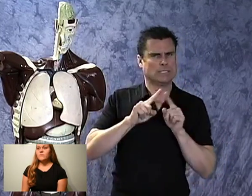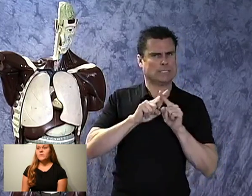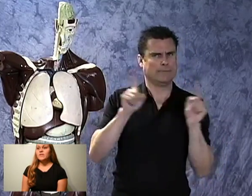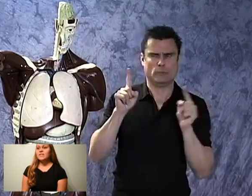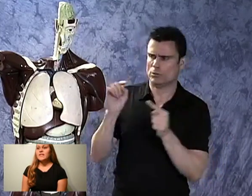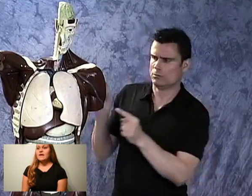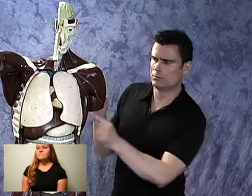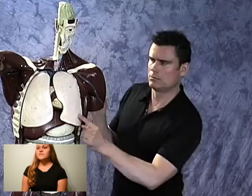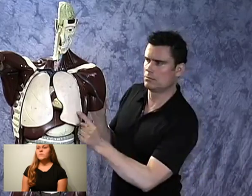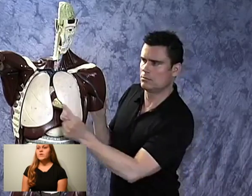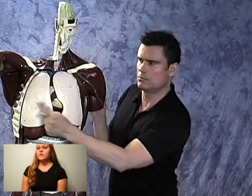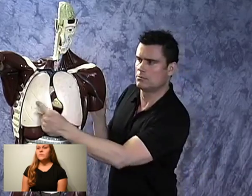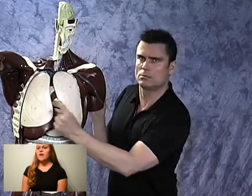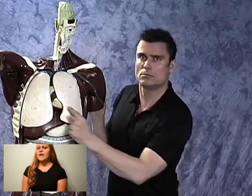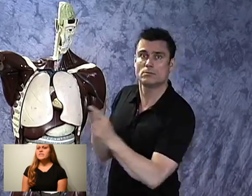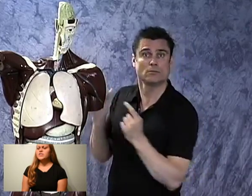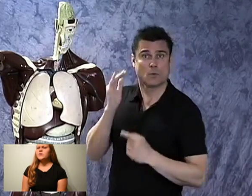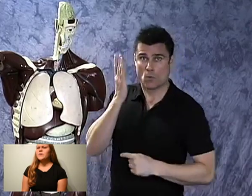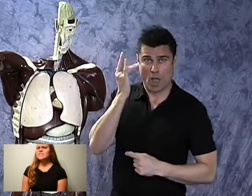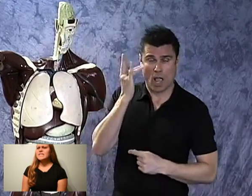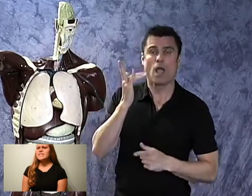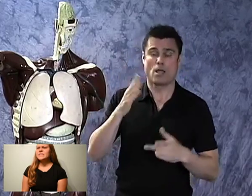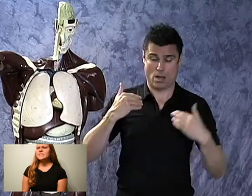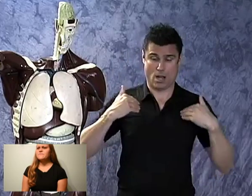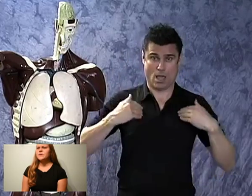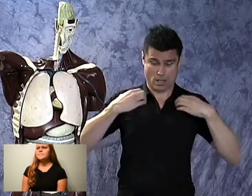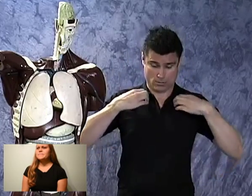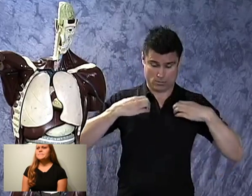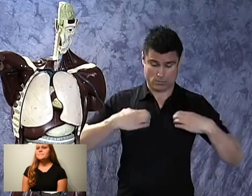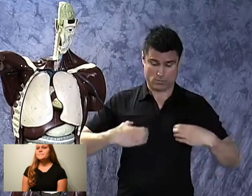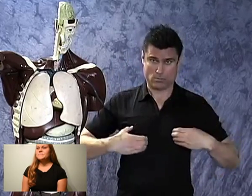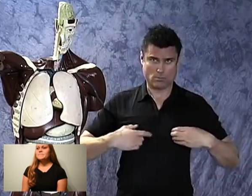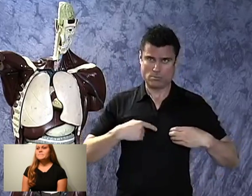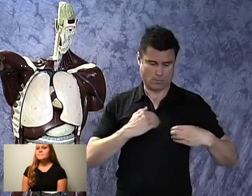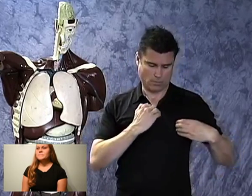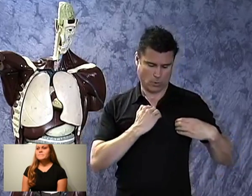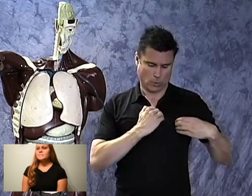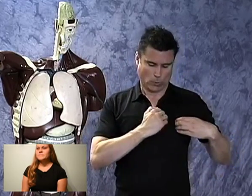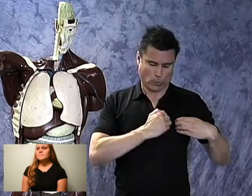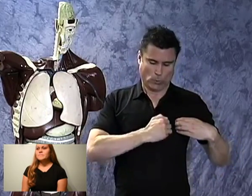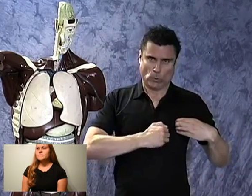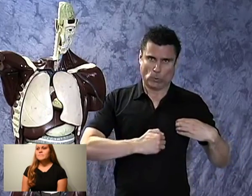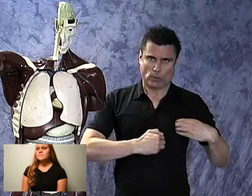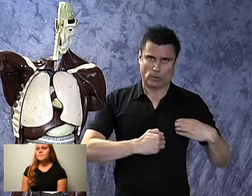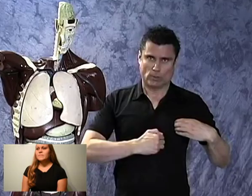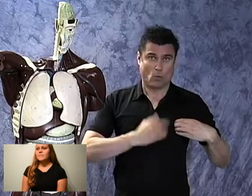You have the one on the left and the one on the right. Do you notice anything different?